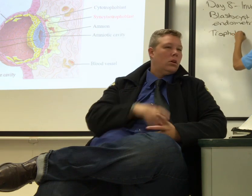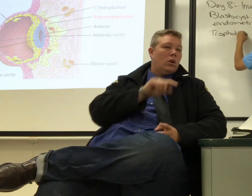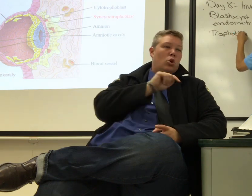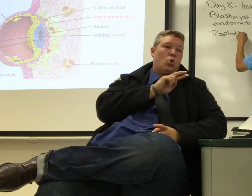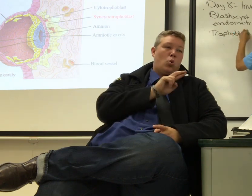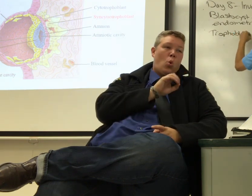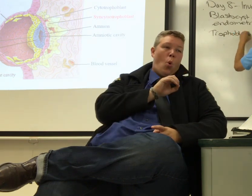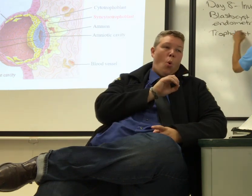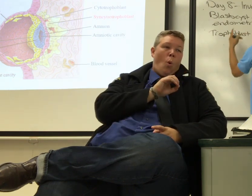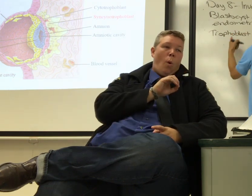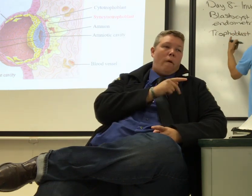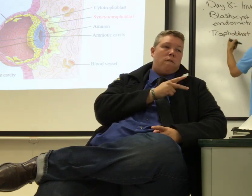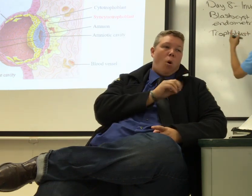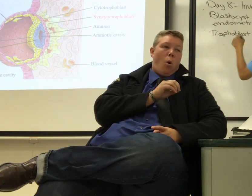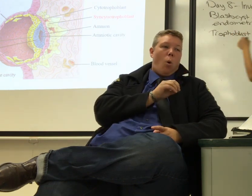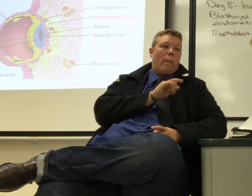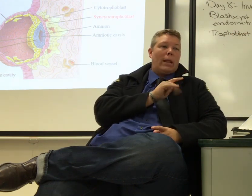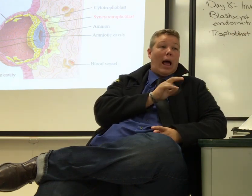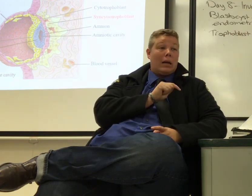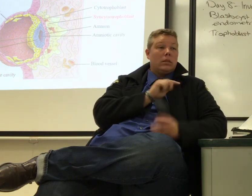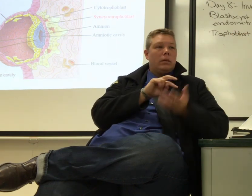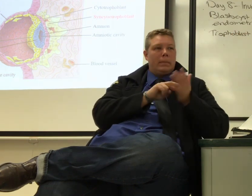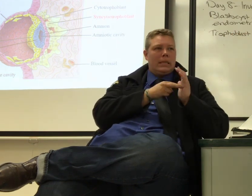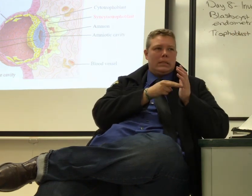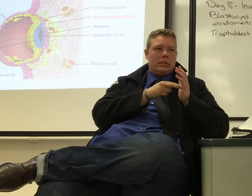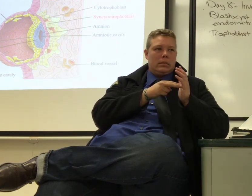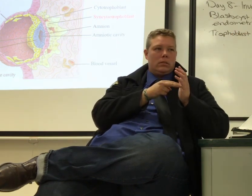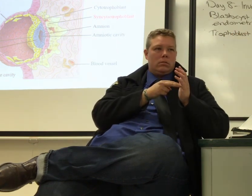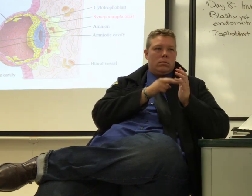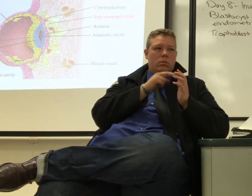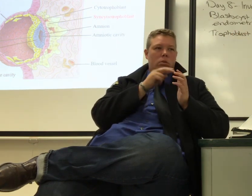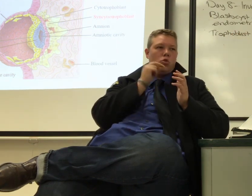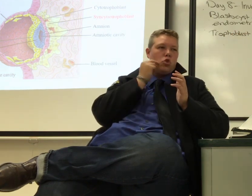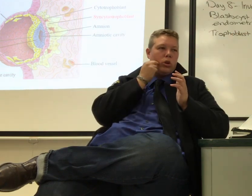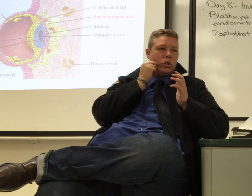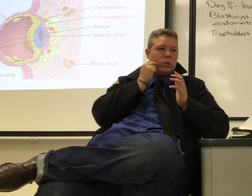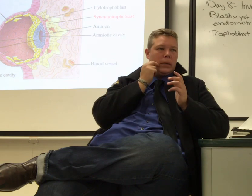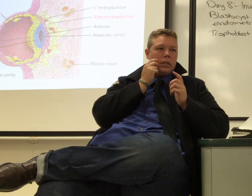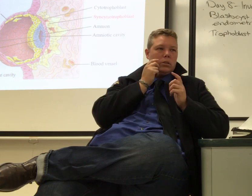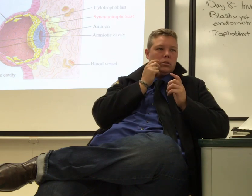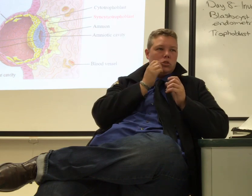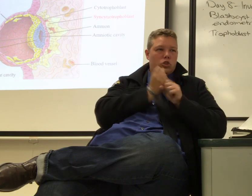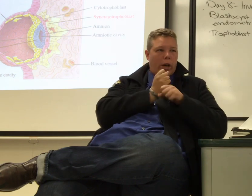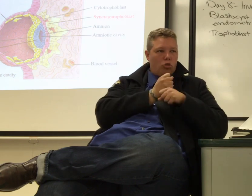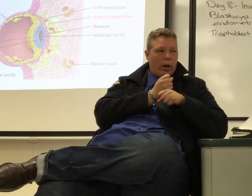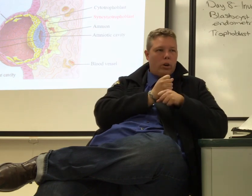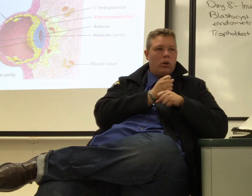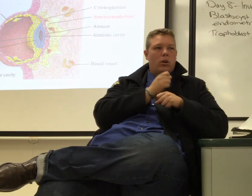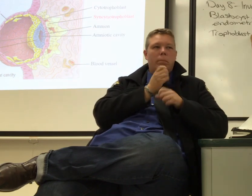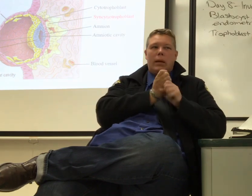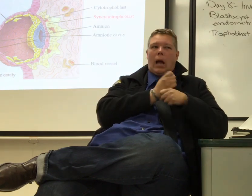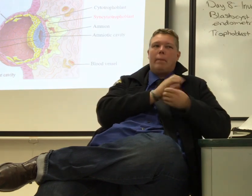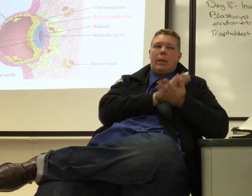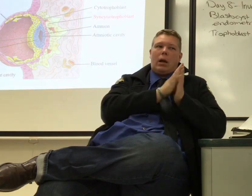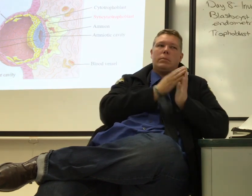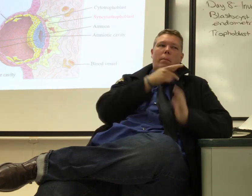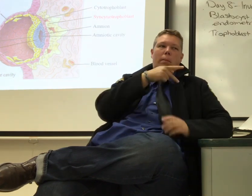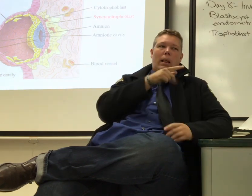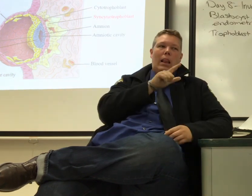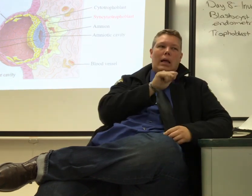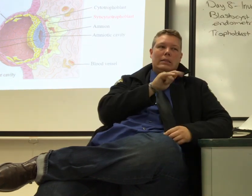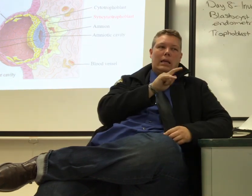Trophoblast, that word literally means nourishment generator. It will become the placenta. The trophoblast